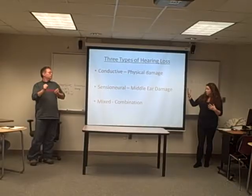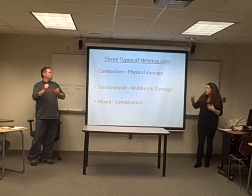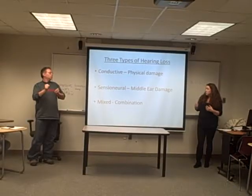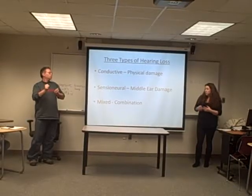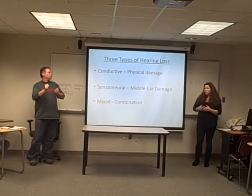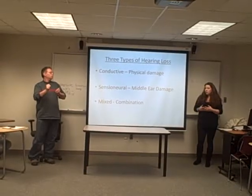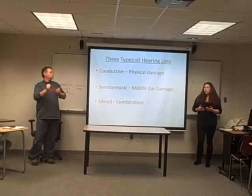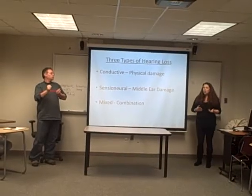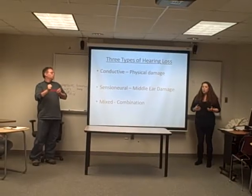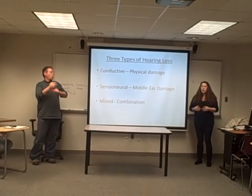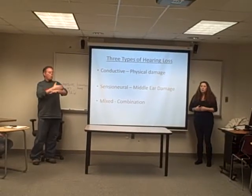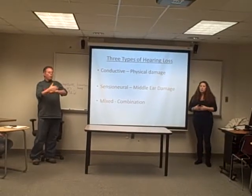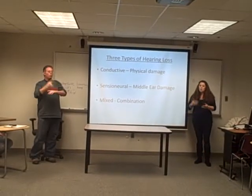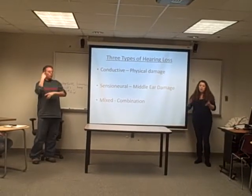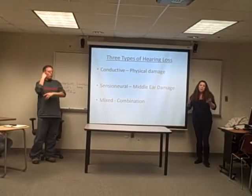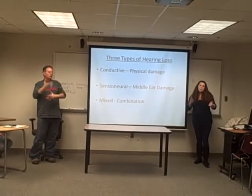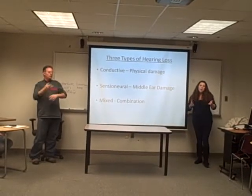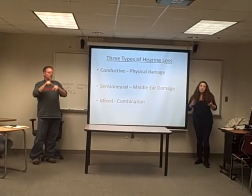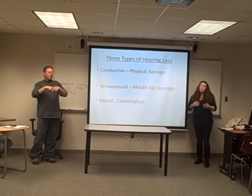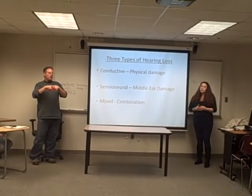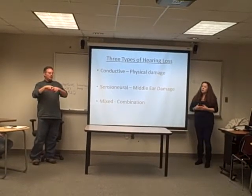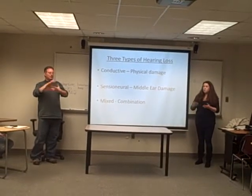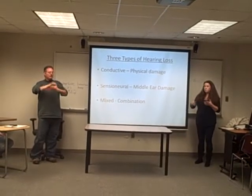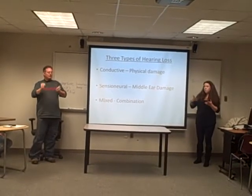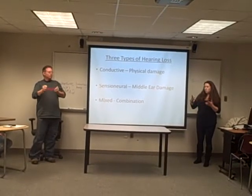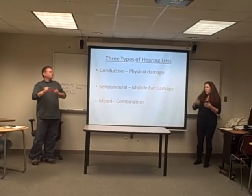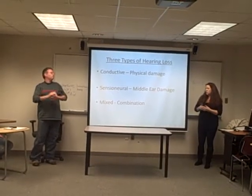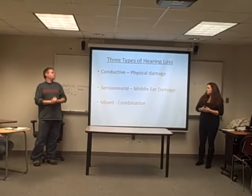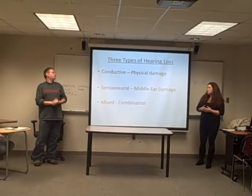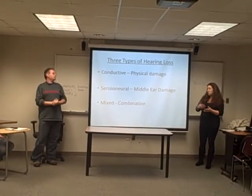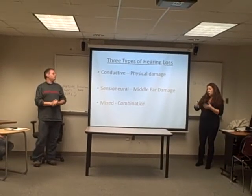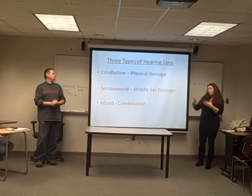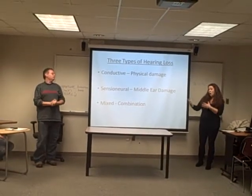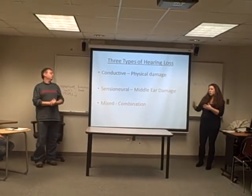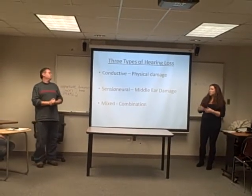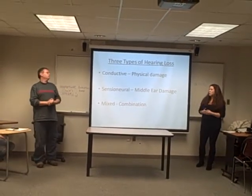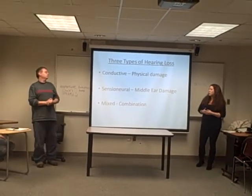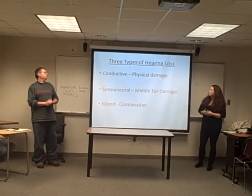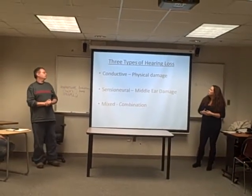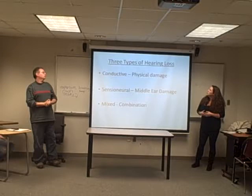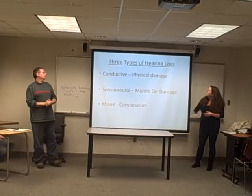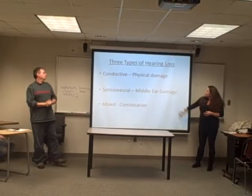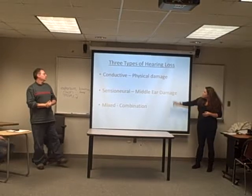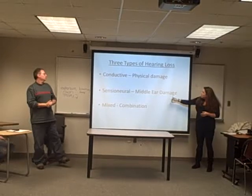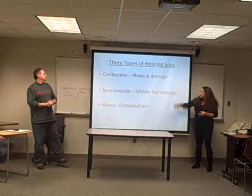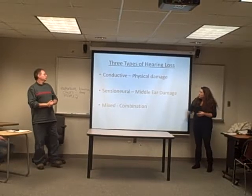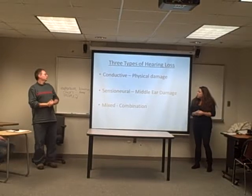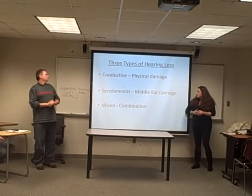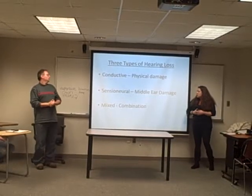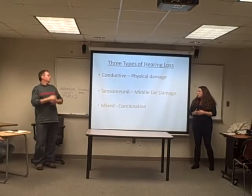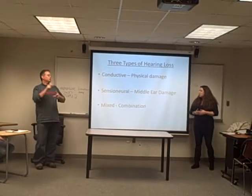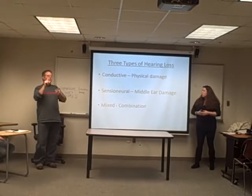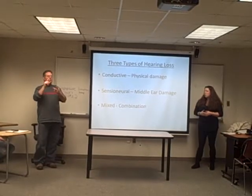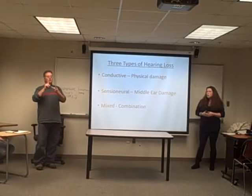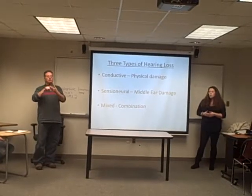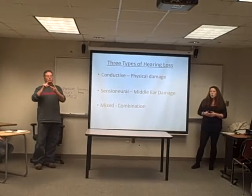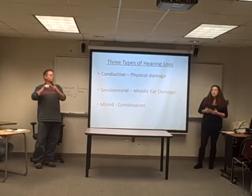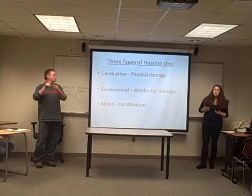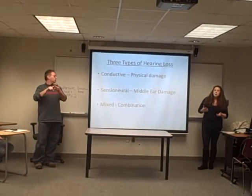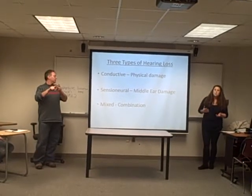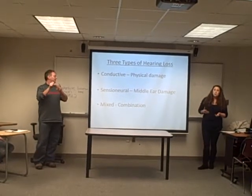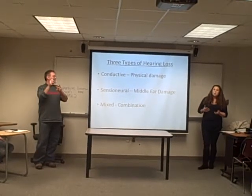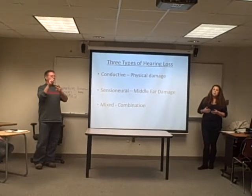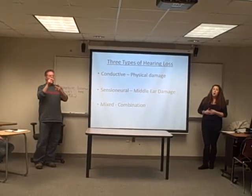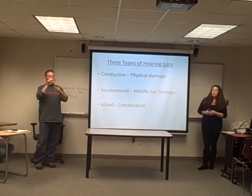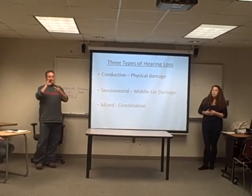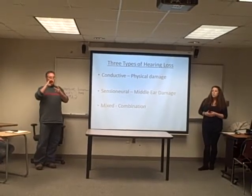will have a degree of hearing loss, depending on the damage. That you'll know how severe it is. The second is sensorineural hearing loss,